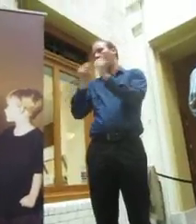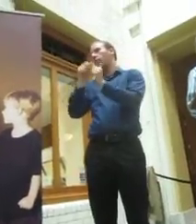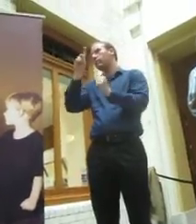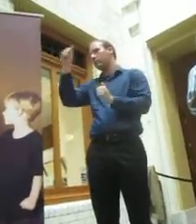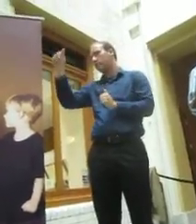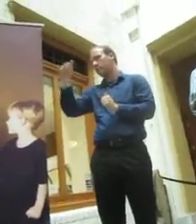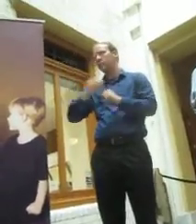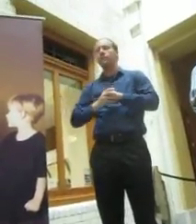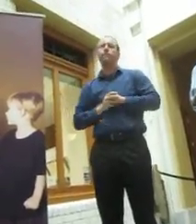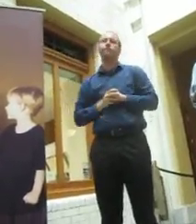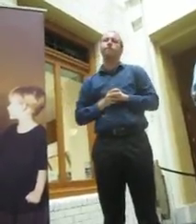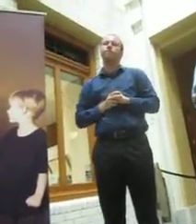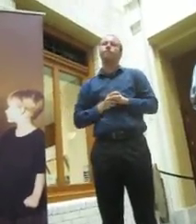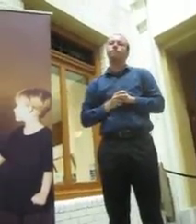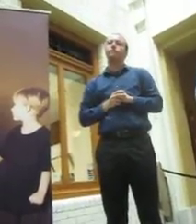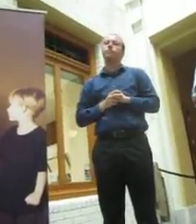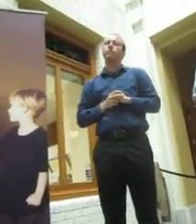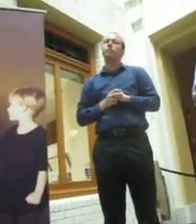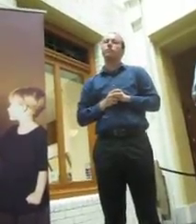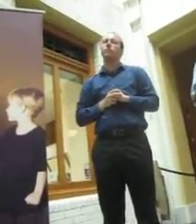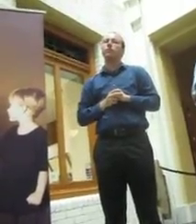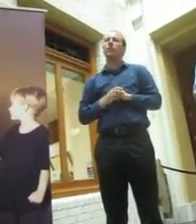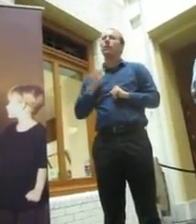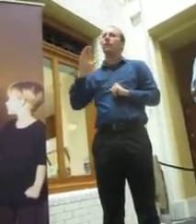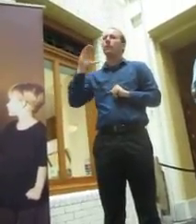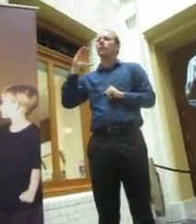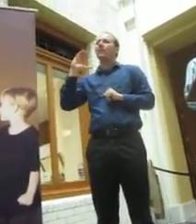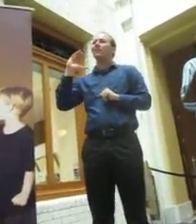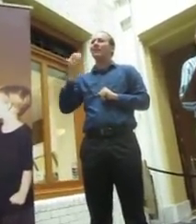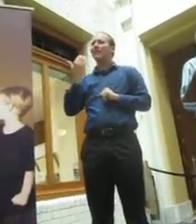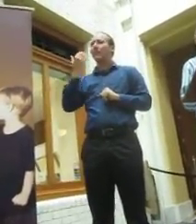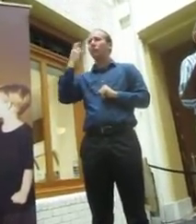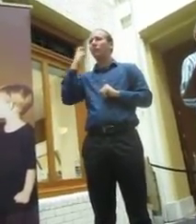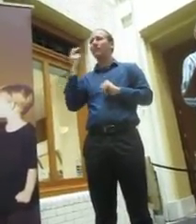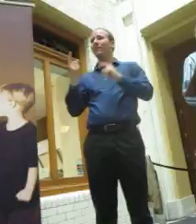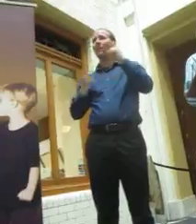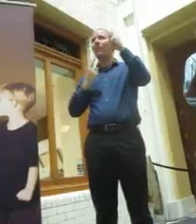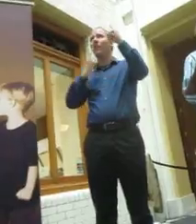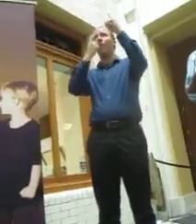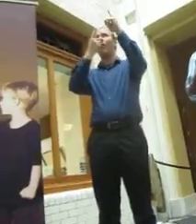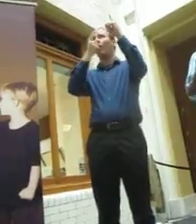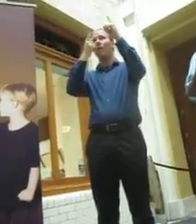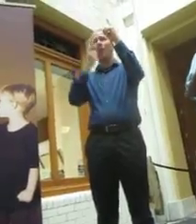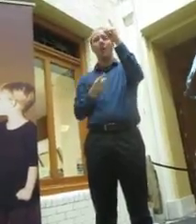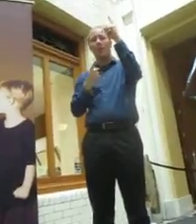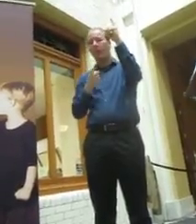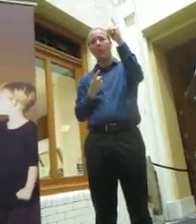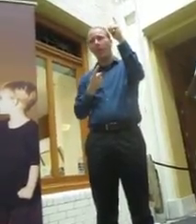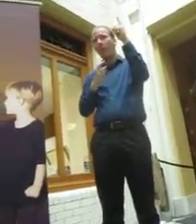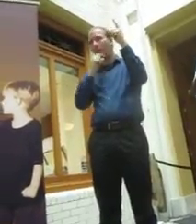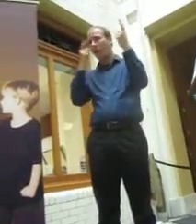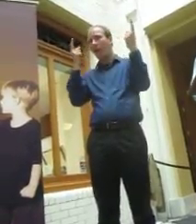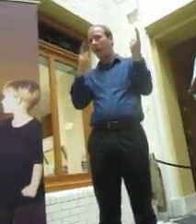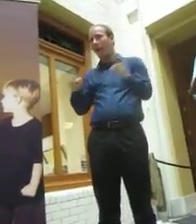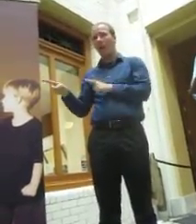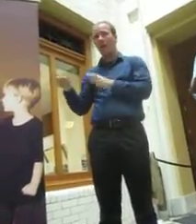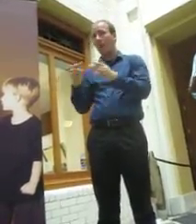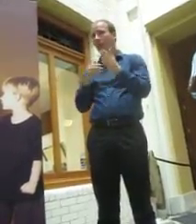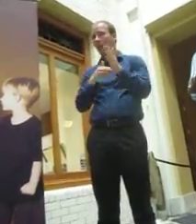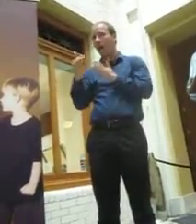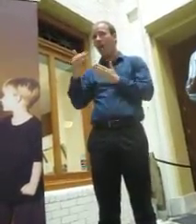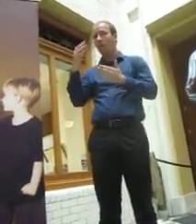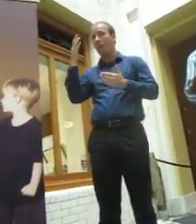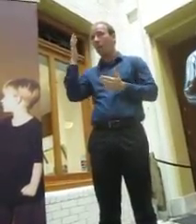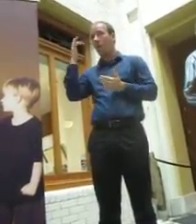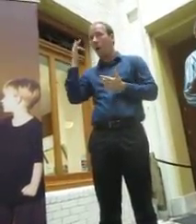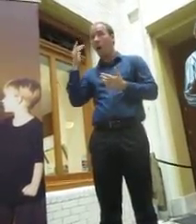It appears that the reason this has fallen short as often as it has not been because people are malicious and